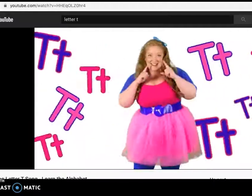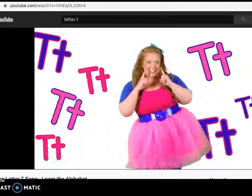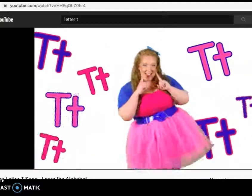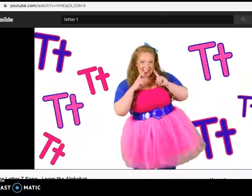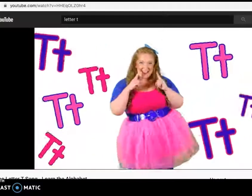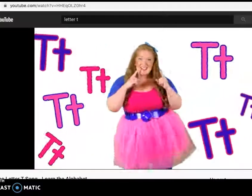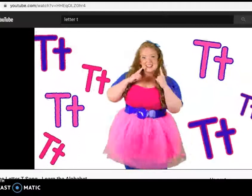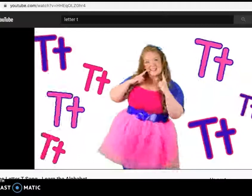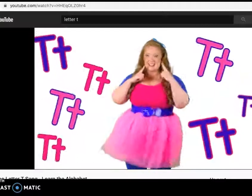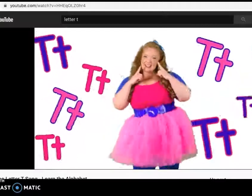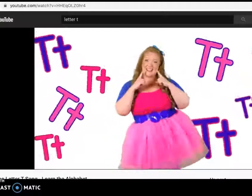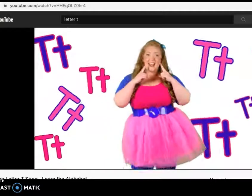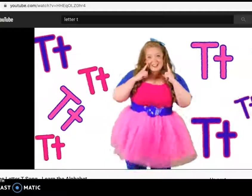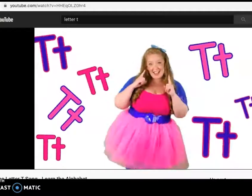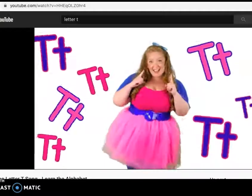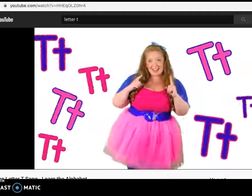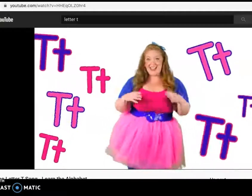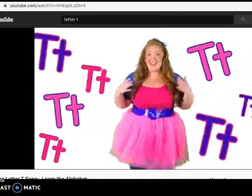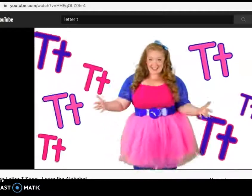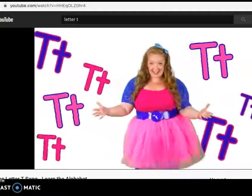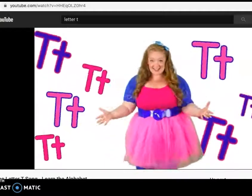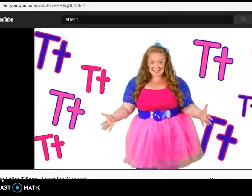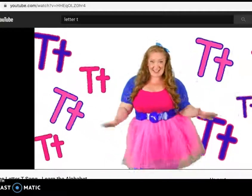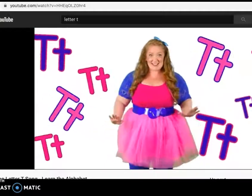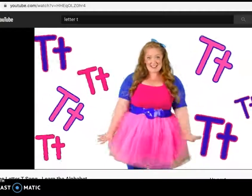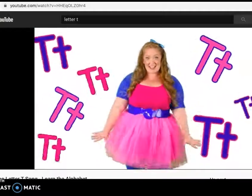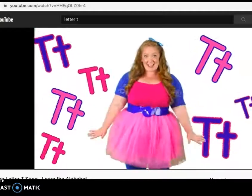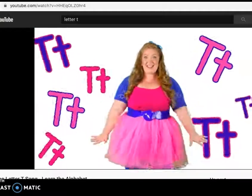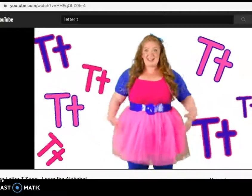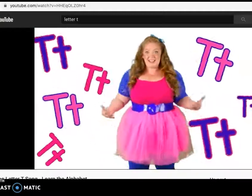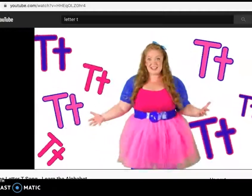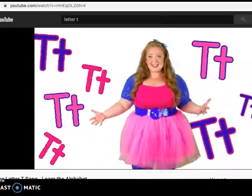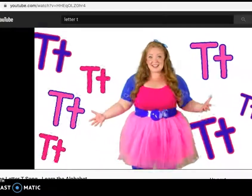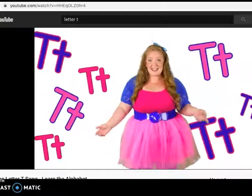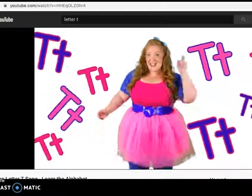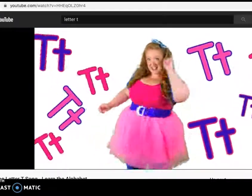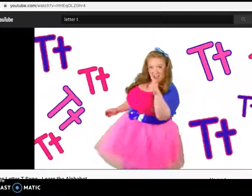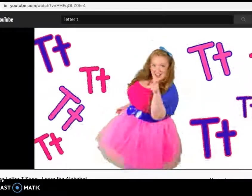t, t, t, t, t, t. T, t, t, t, t, t, t. Your